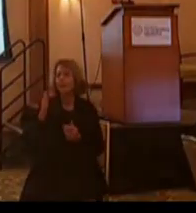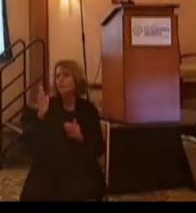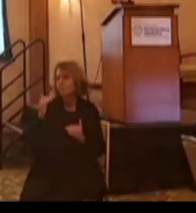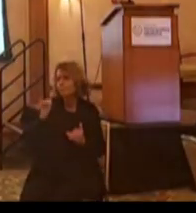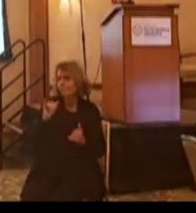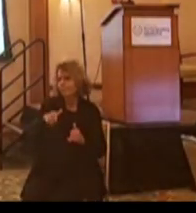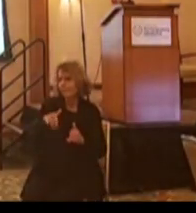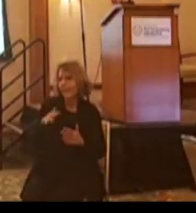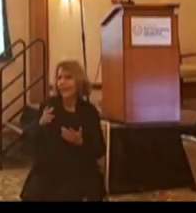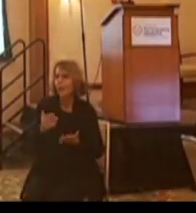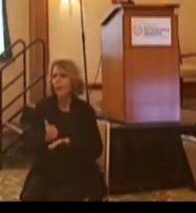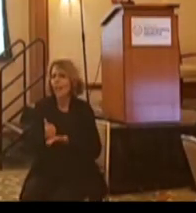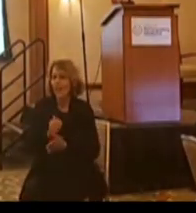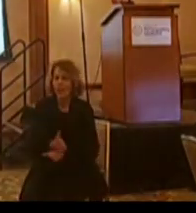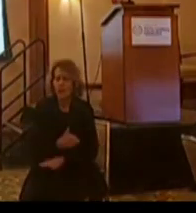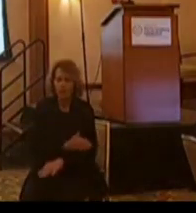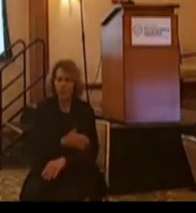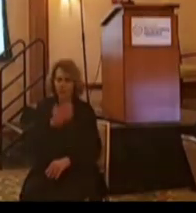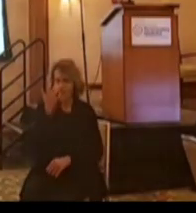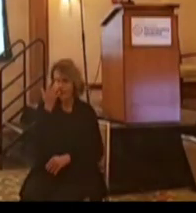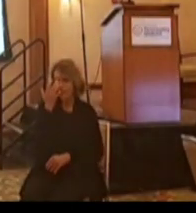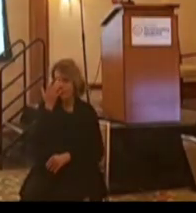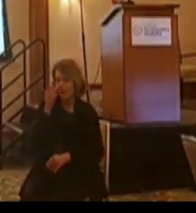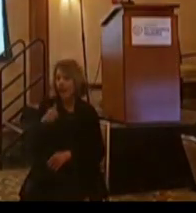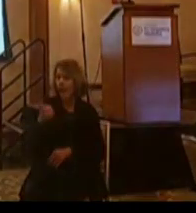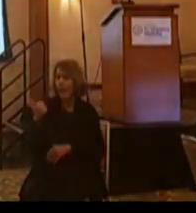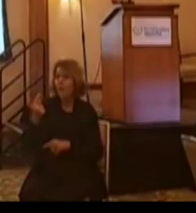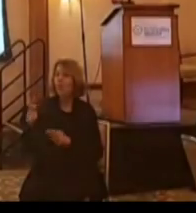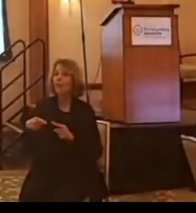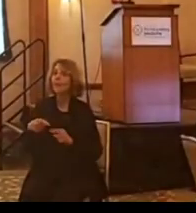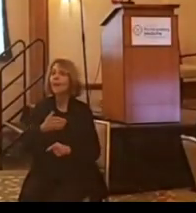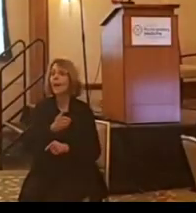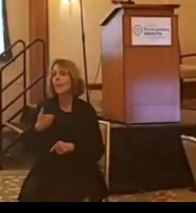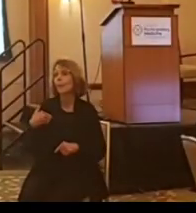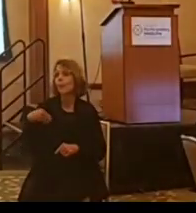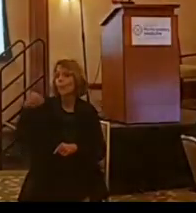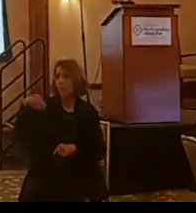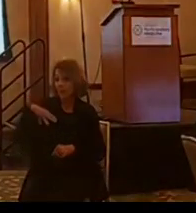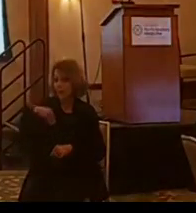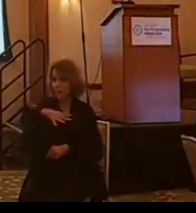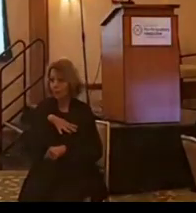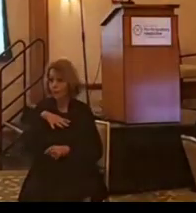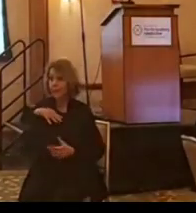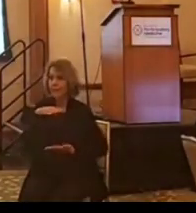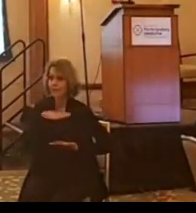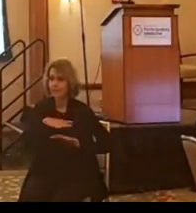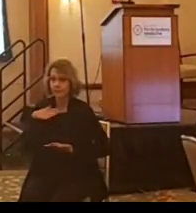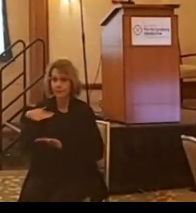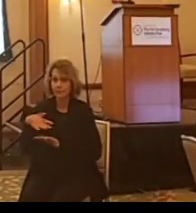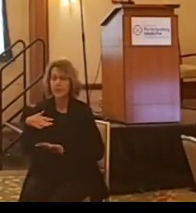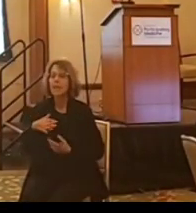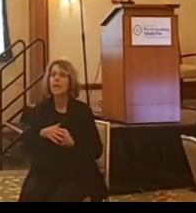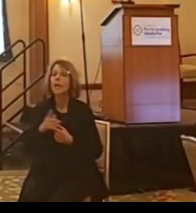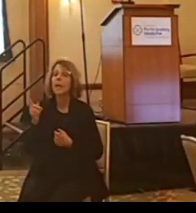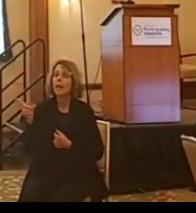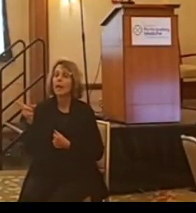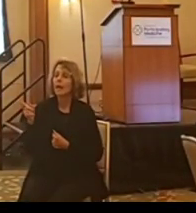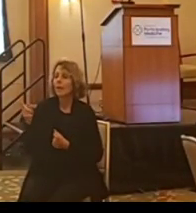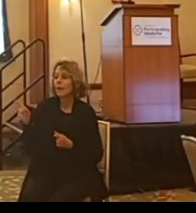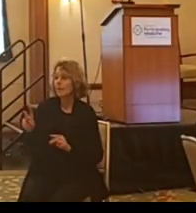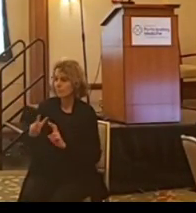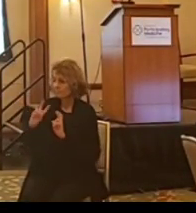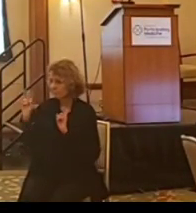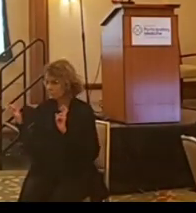mammography screening. So bringing women together and helping them kind of understand what the kind of evidence looks like there.